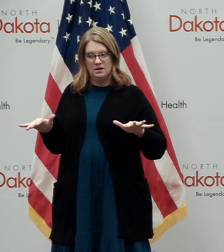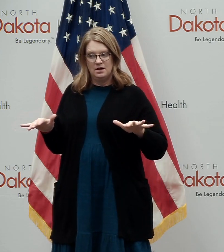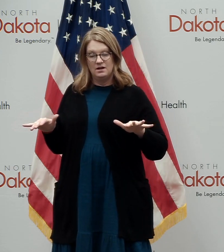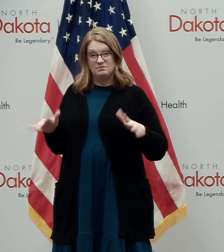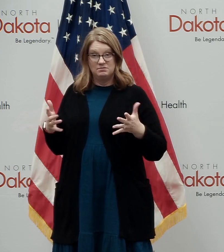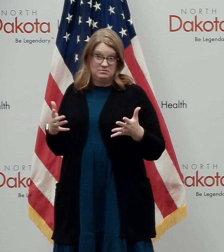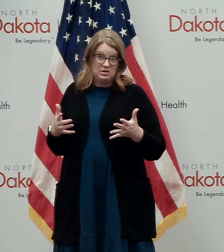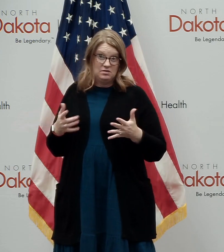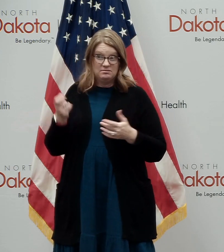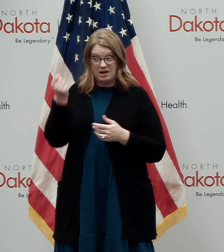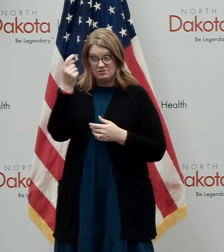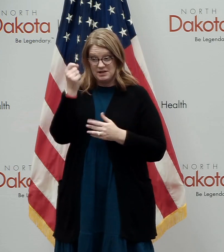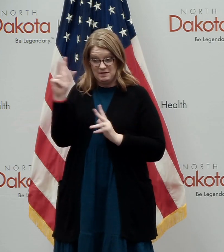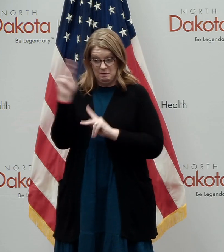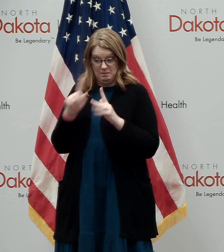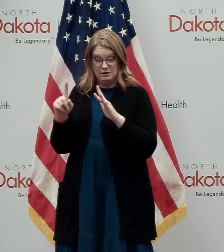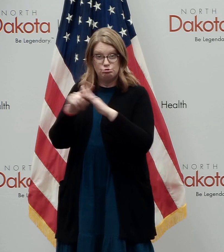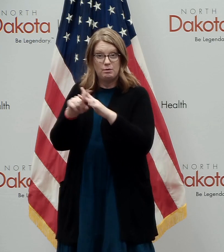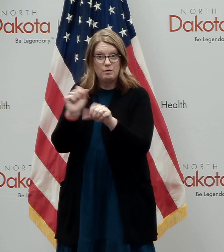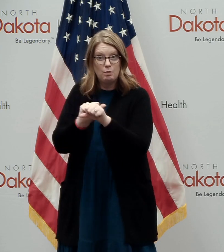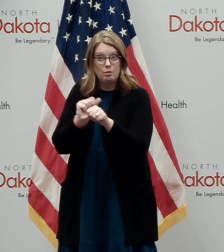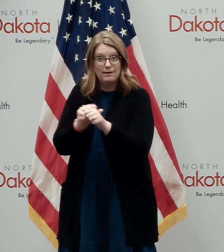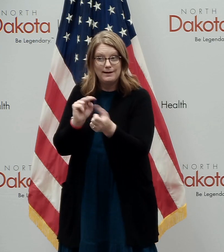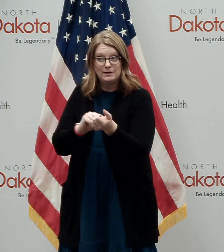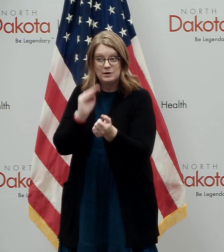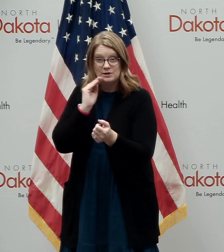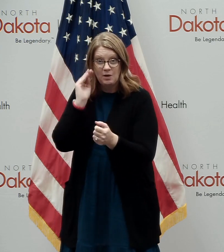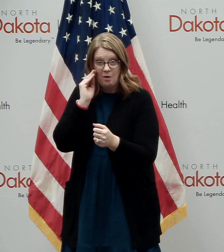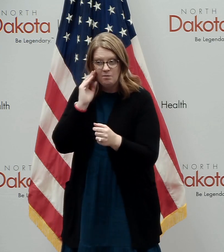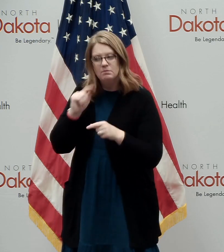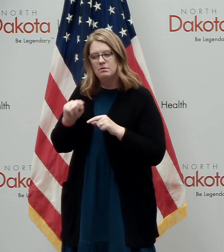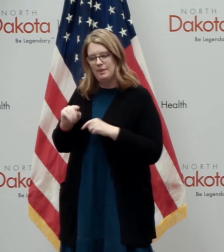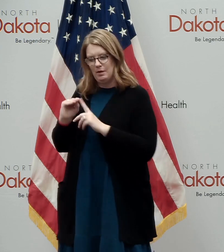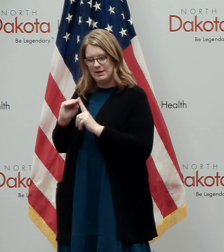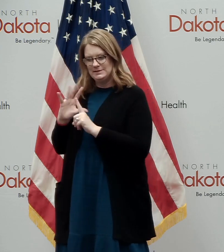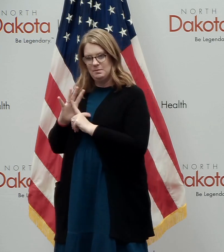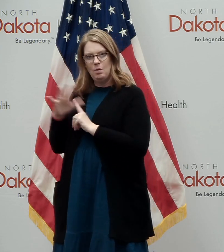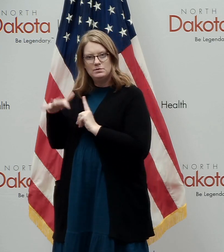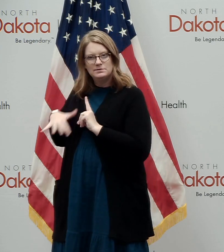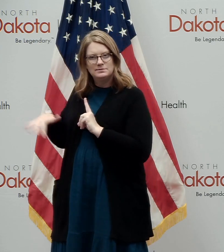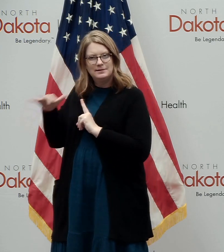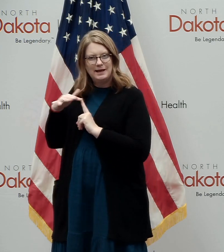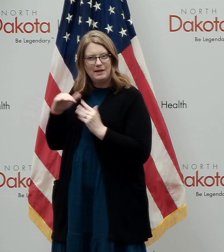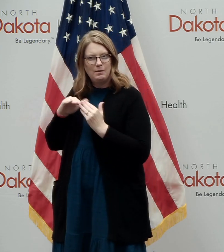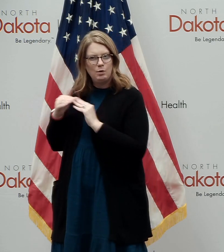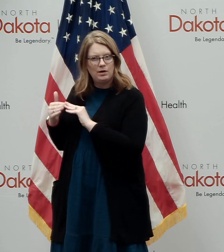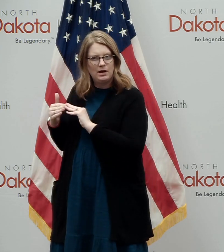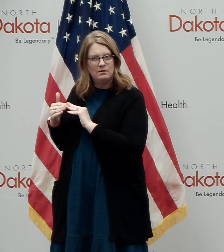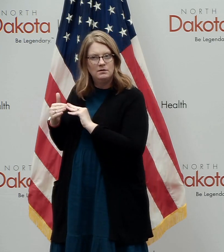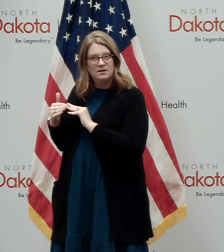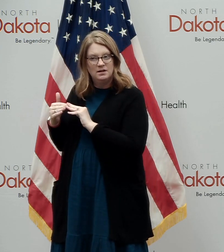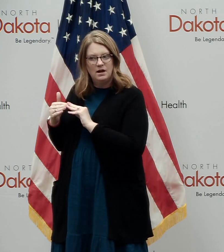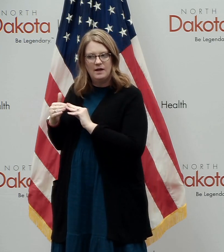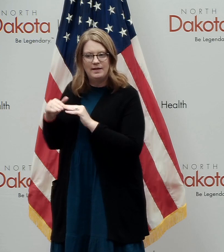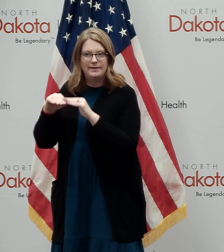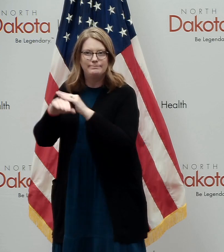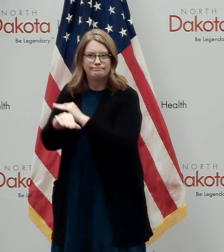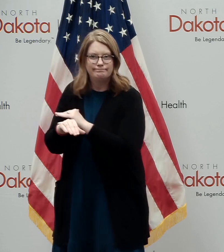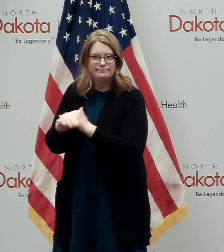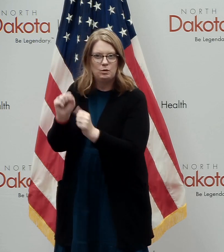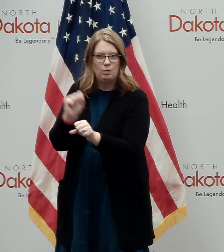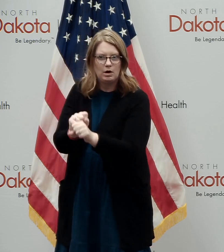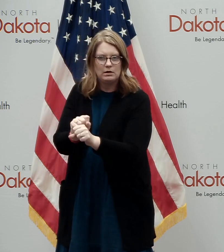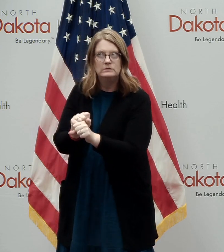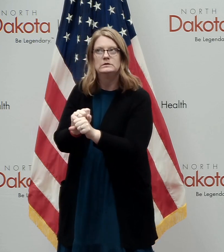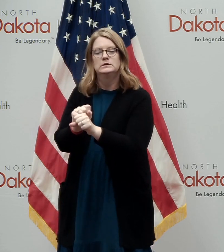and lives in those communities, it becomes more difficult to keep COVID out of a congregate living facility. And as we've seen around the nation